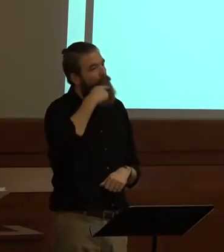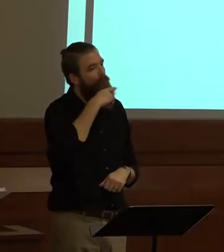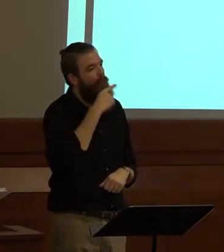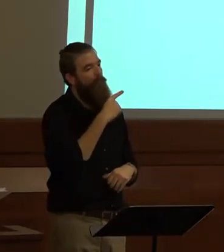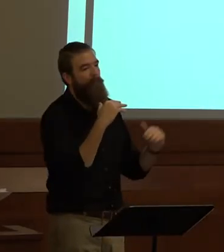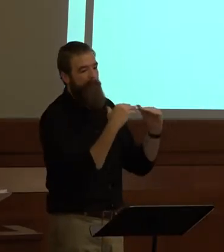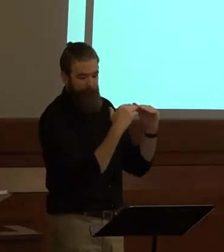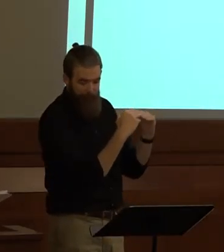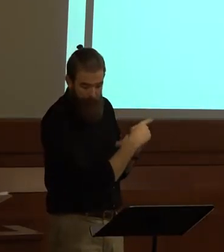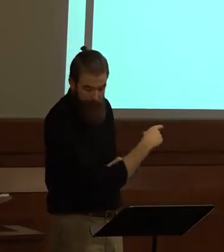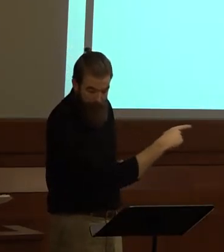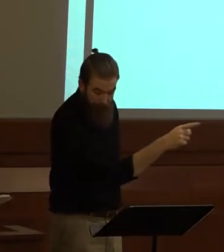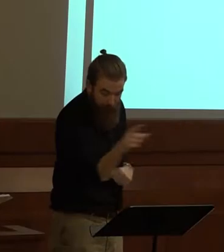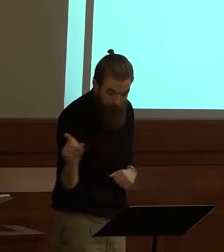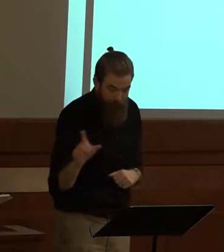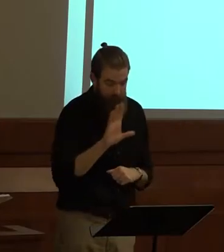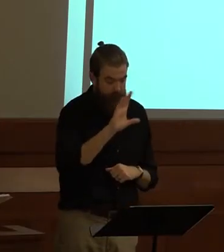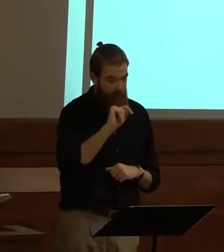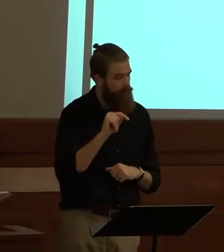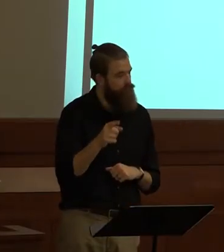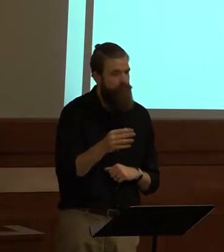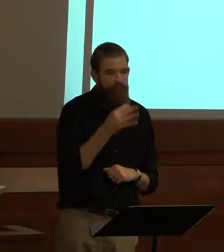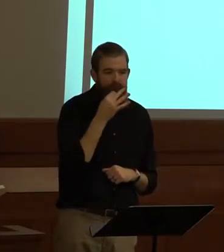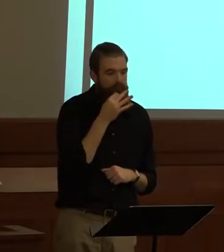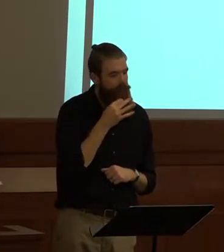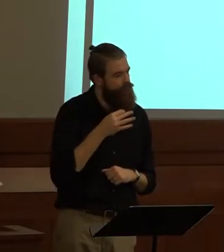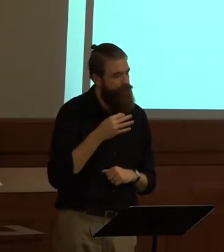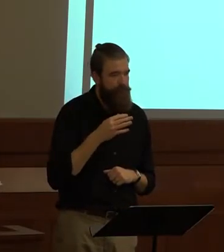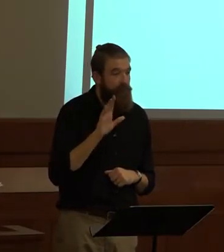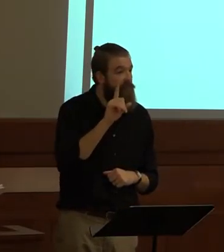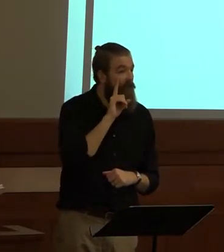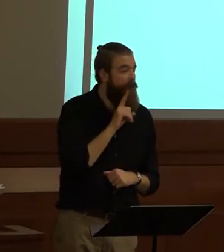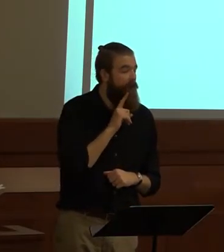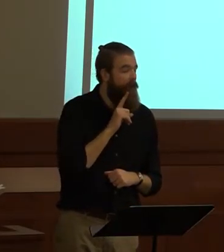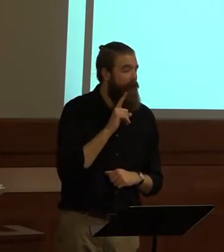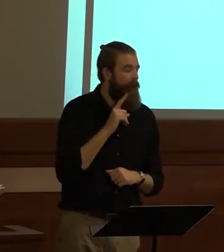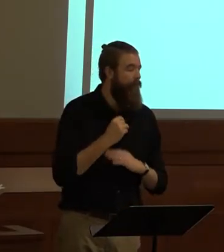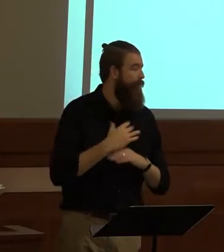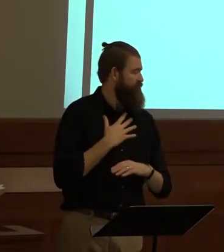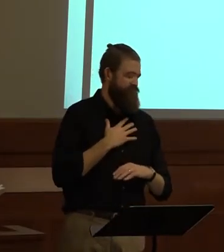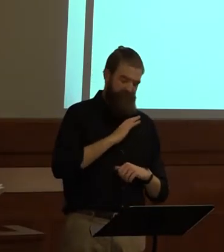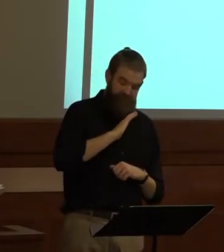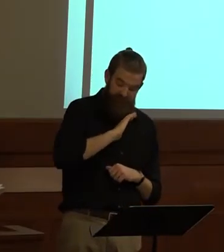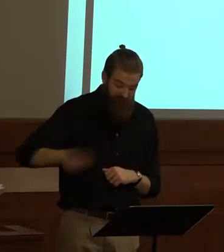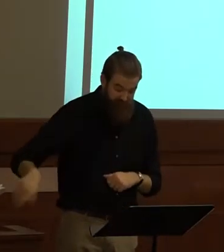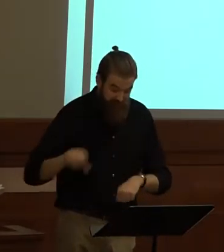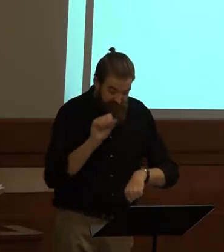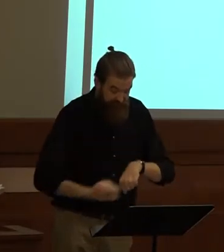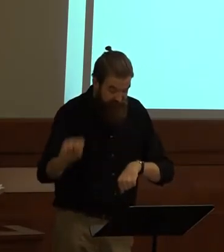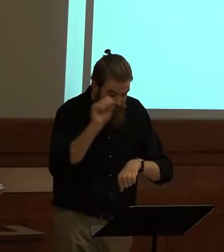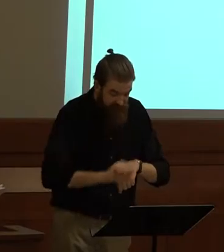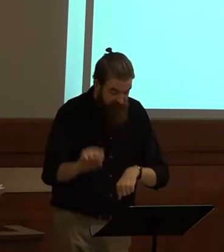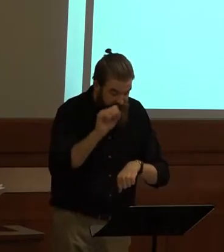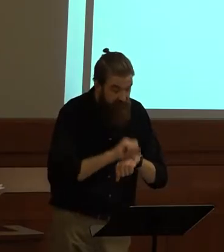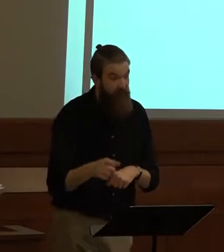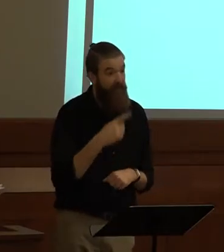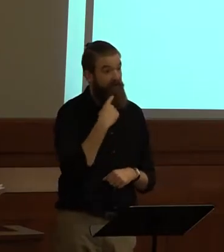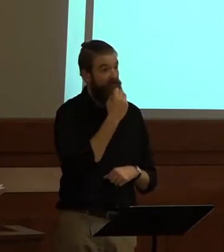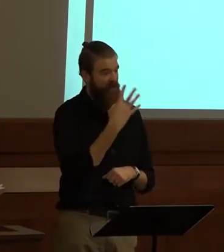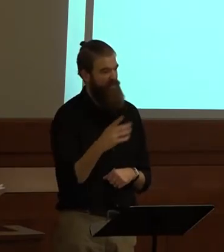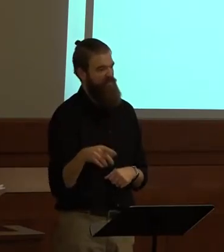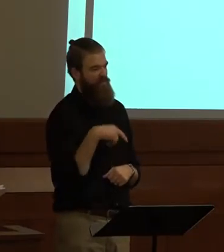who served at his family's estate for 9 years, Abbé Charles, taught him Latin. He enrolled in the University